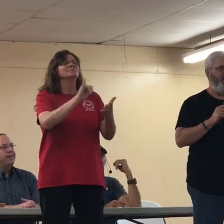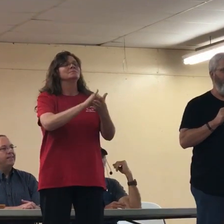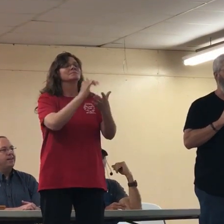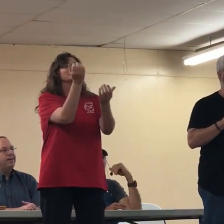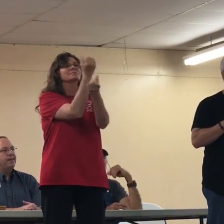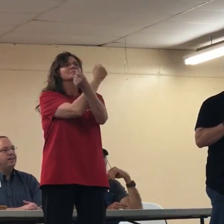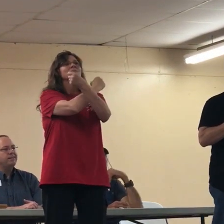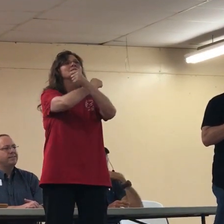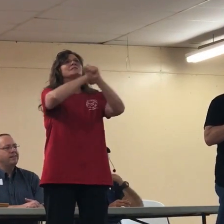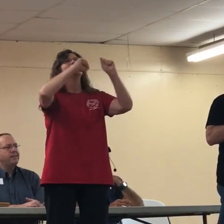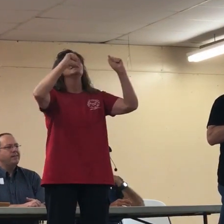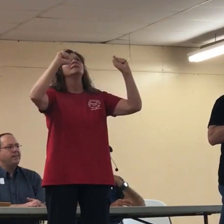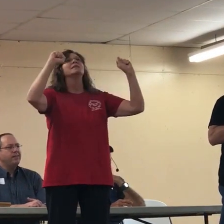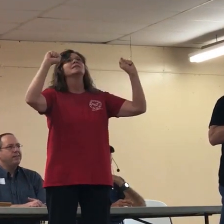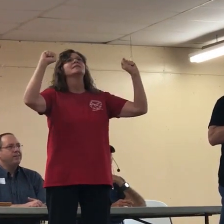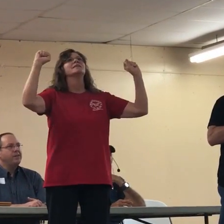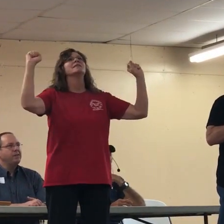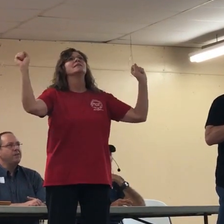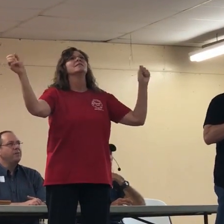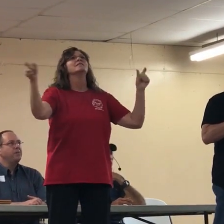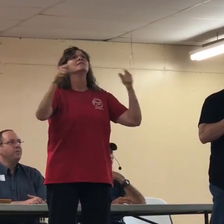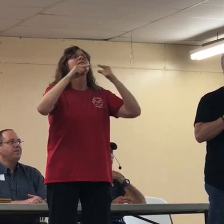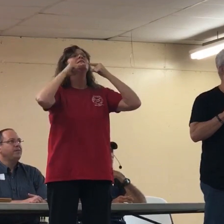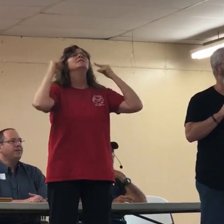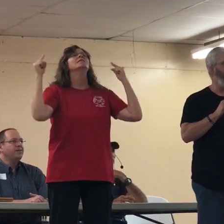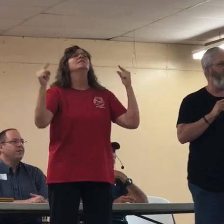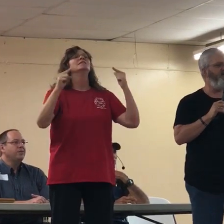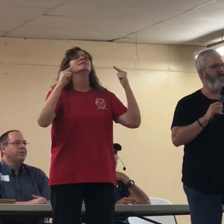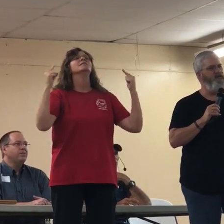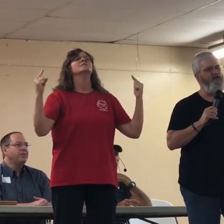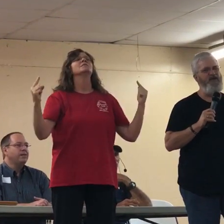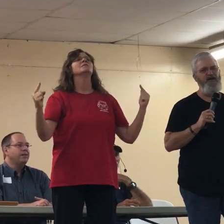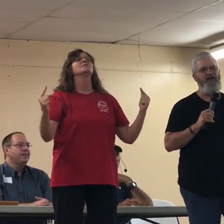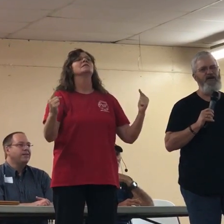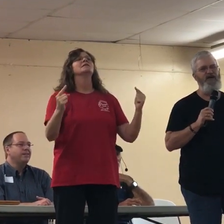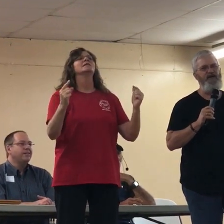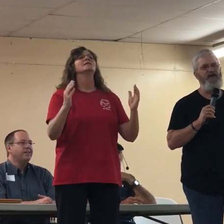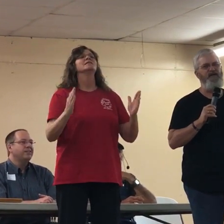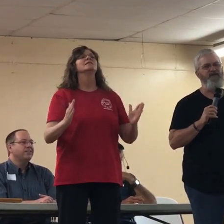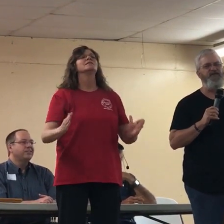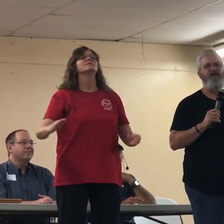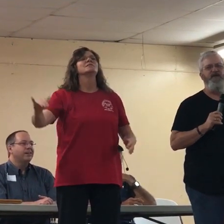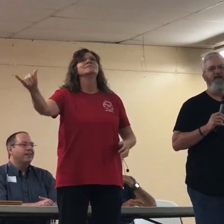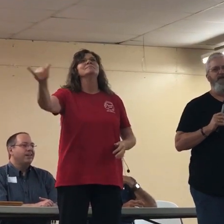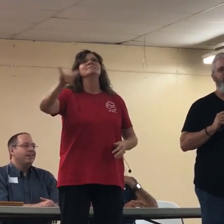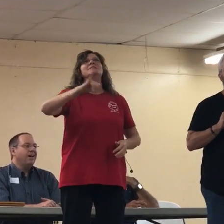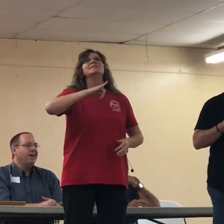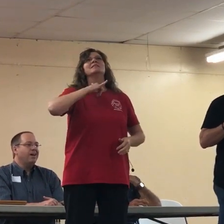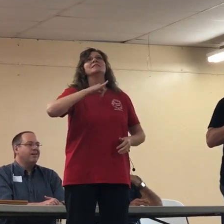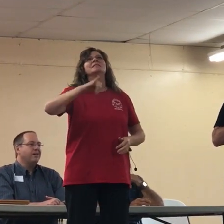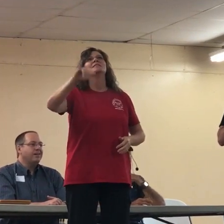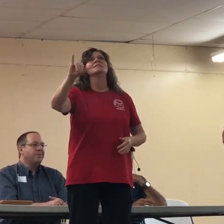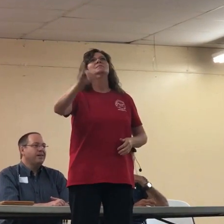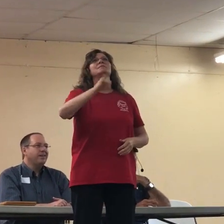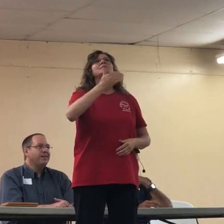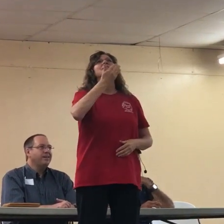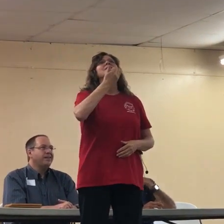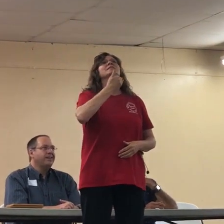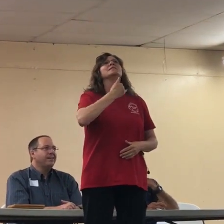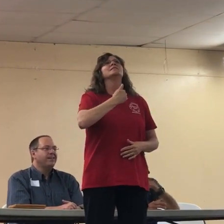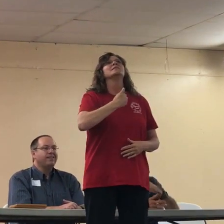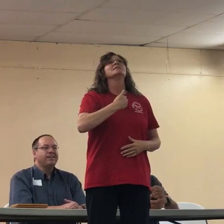That saved a wretch like